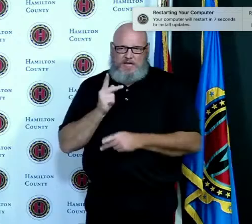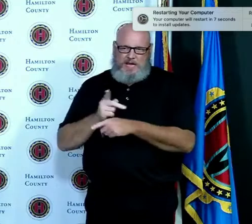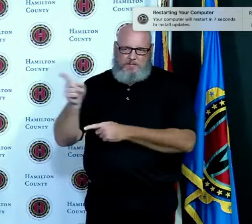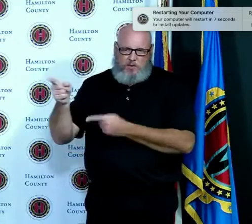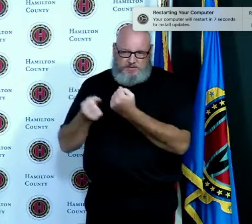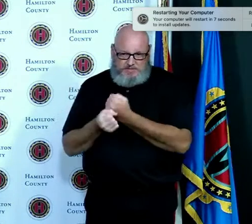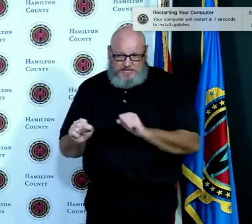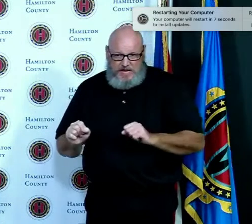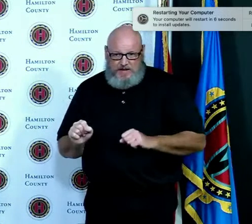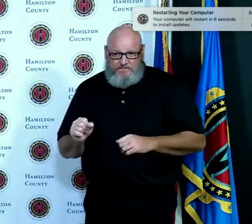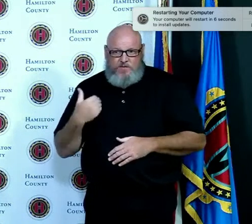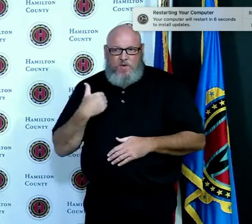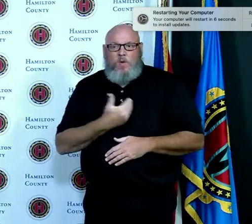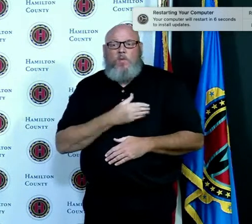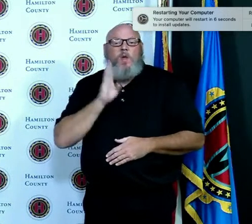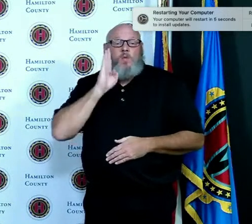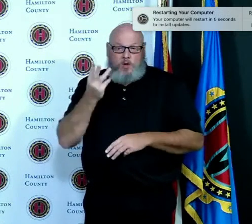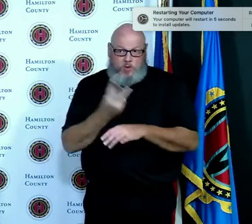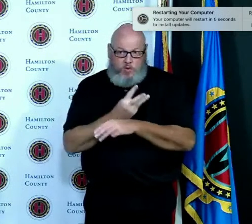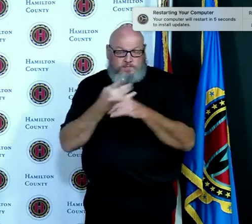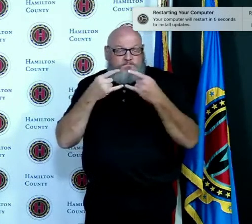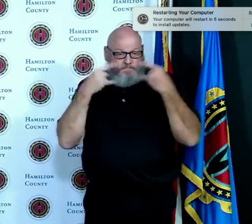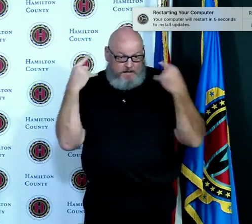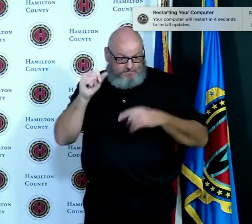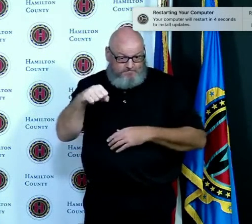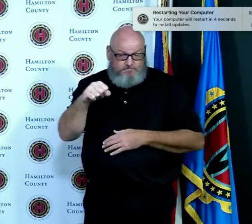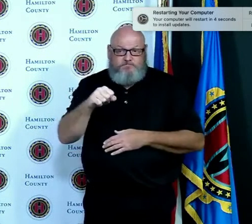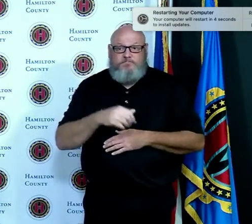masking. We have to be, but we're not going in her